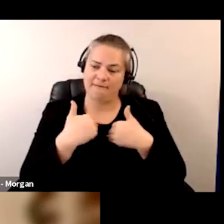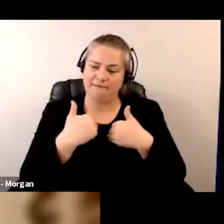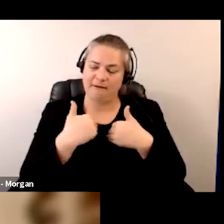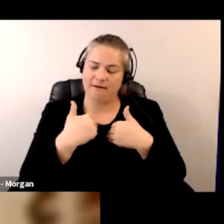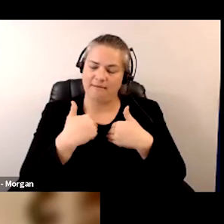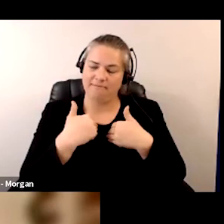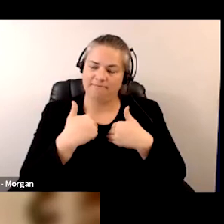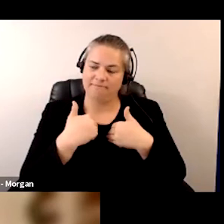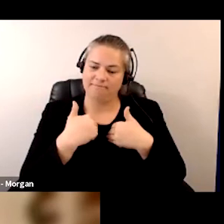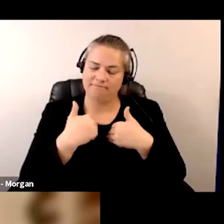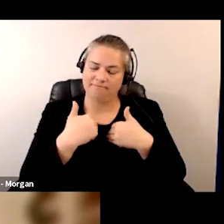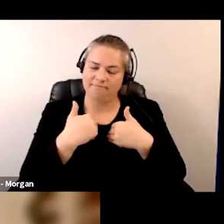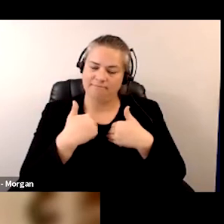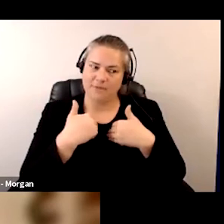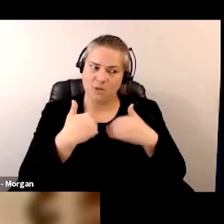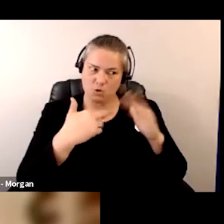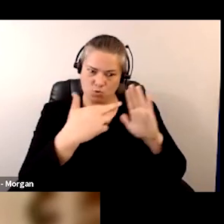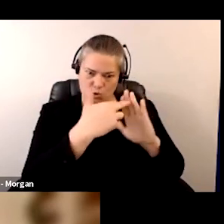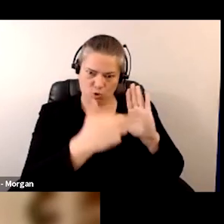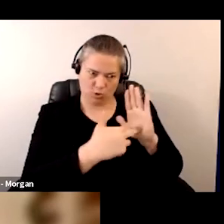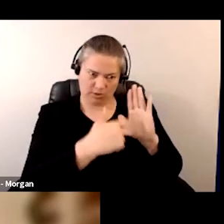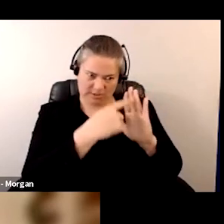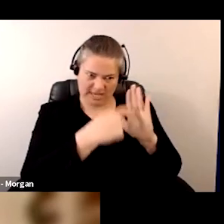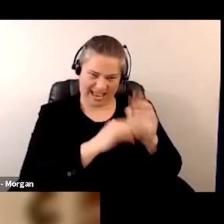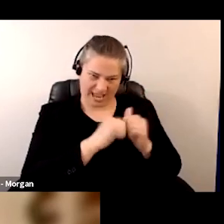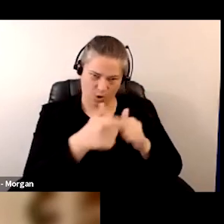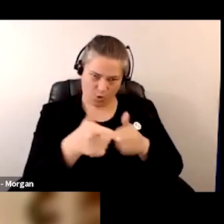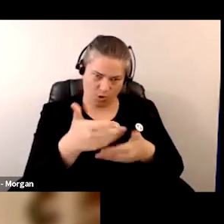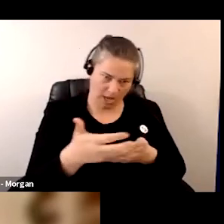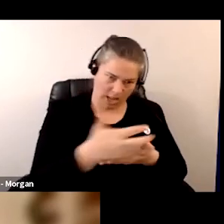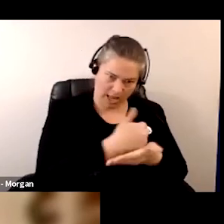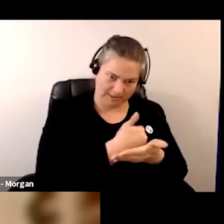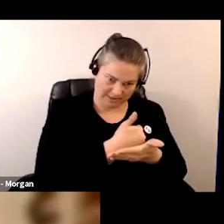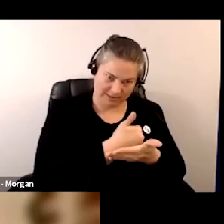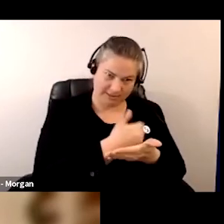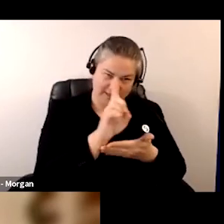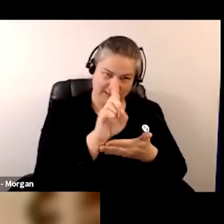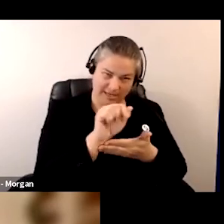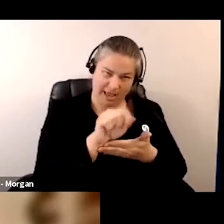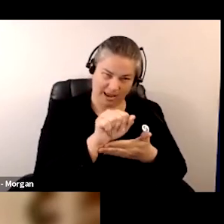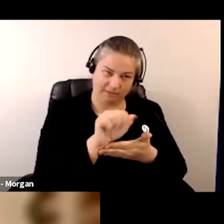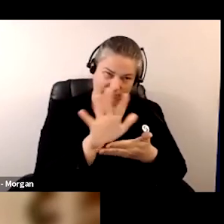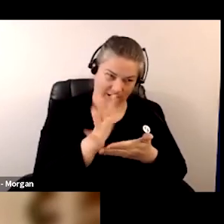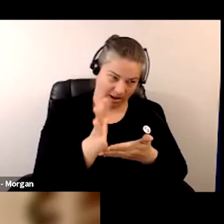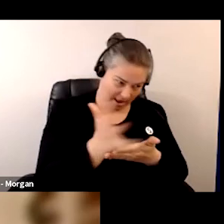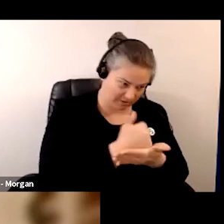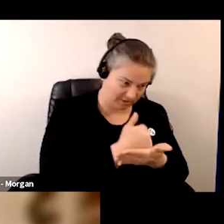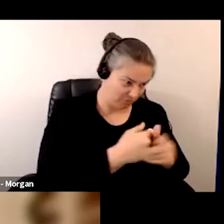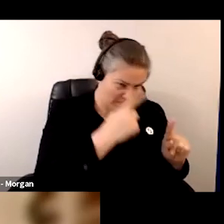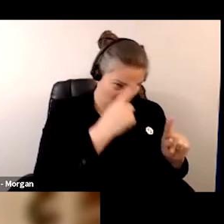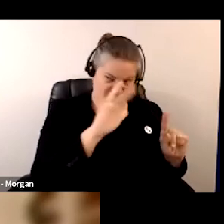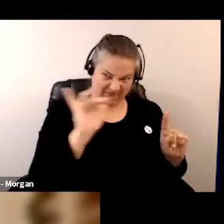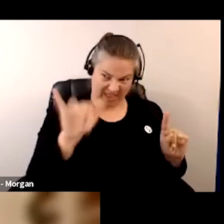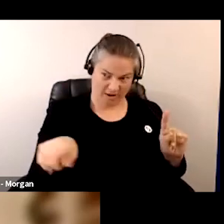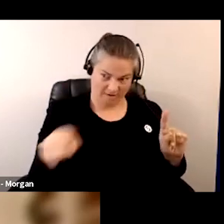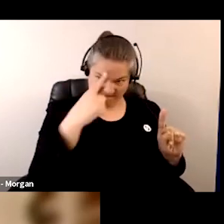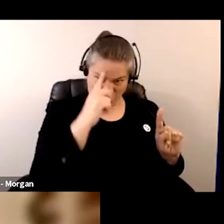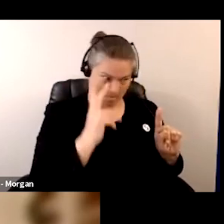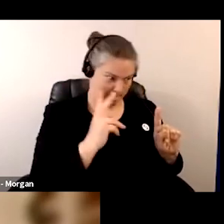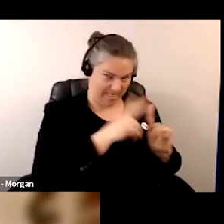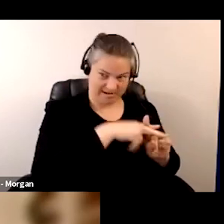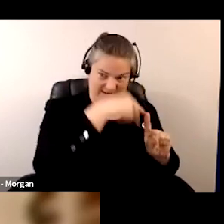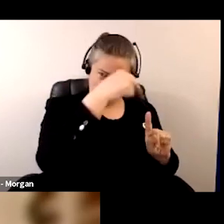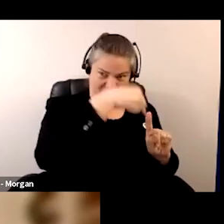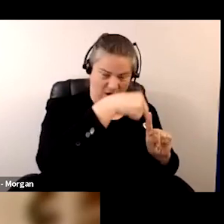on which you collect the data based on the use that you happen to think you're going to put the data to. And one of